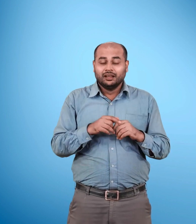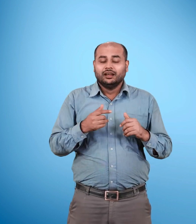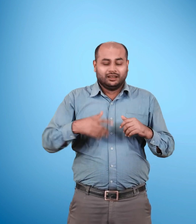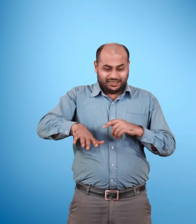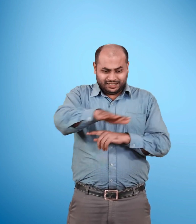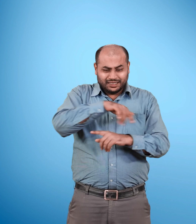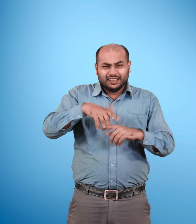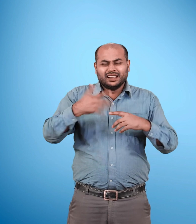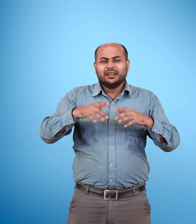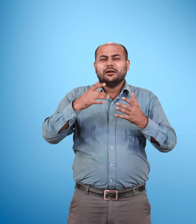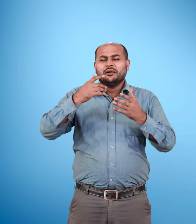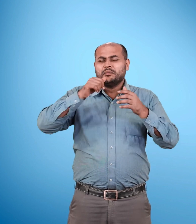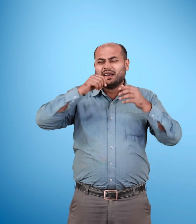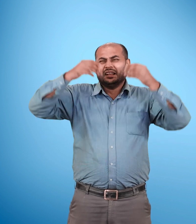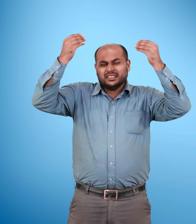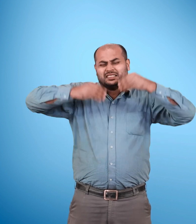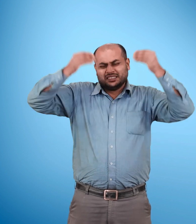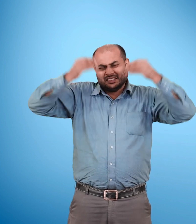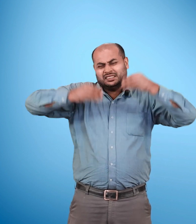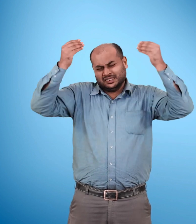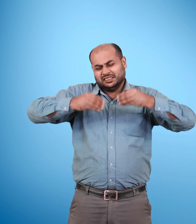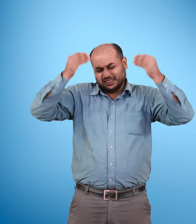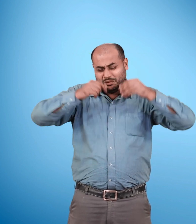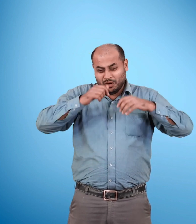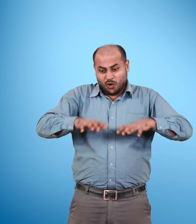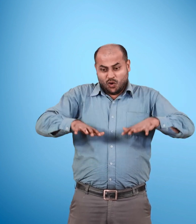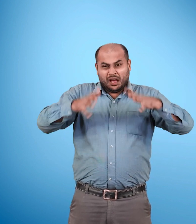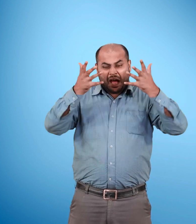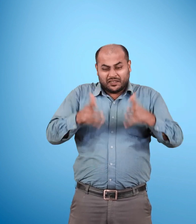However, excess of rainfall may lead to many problems.